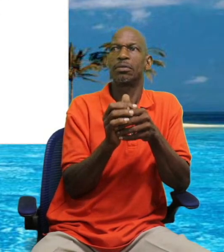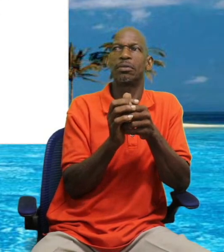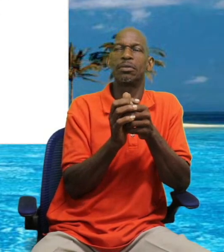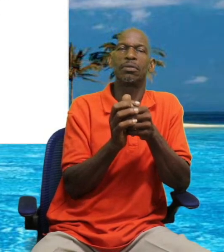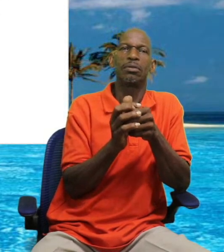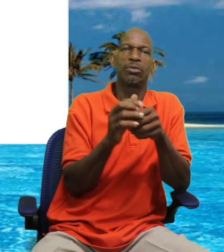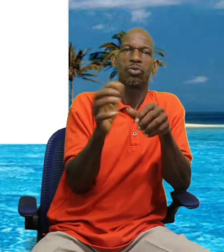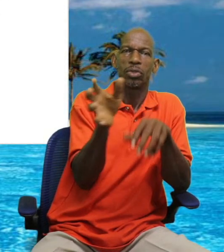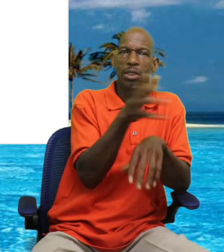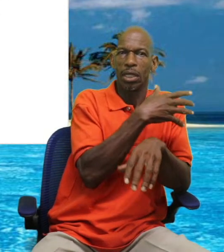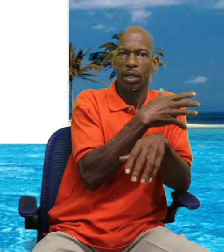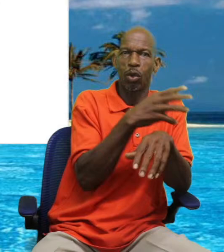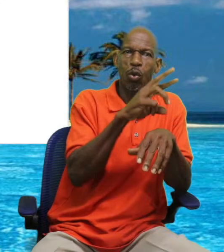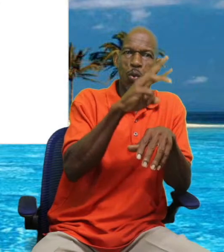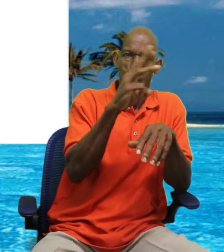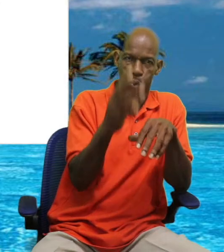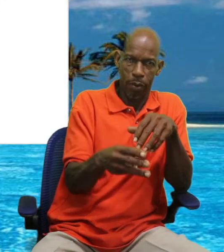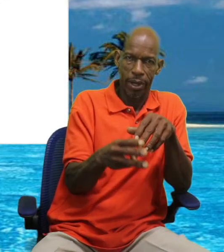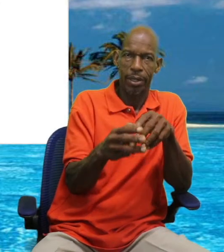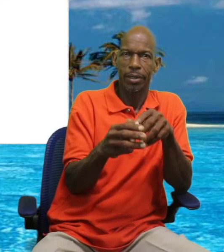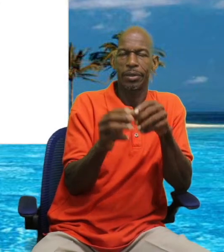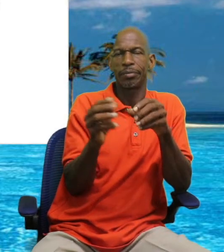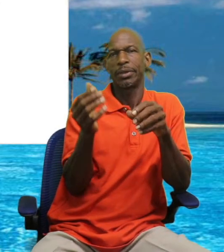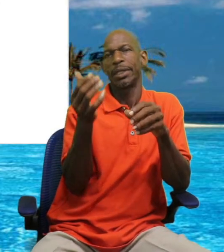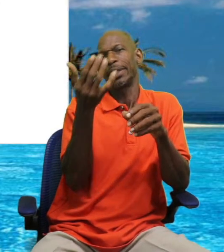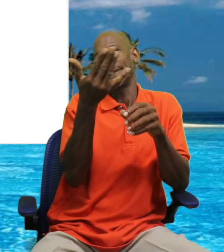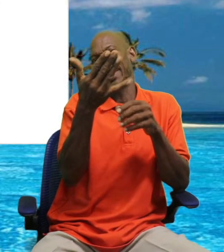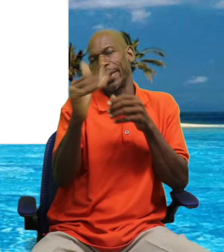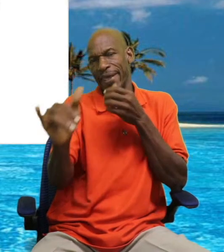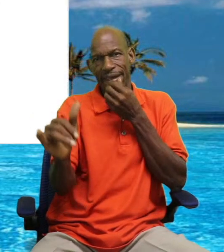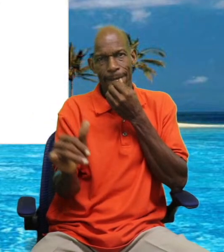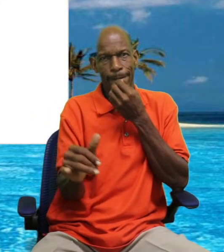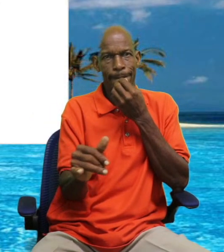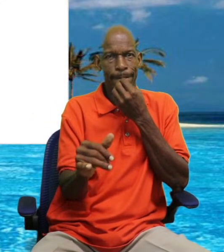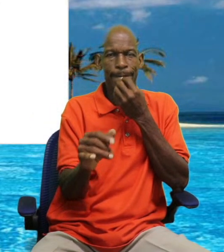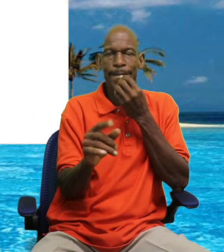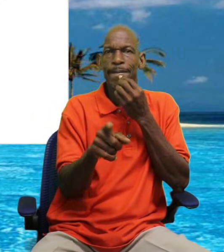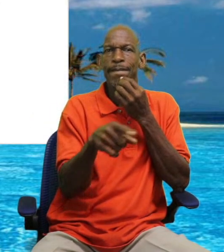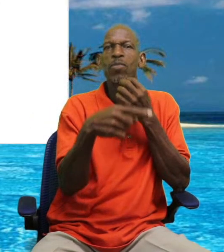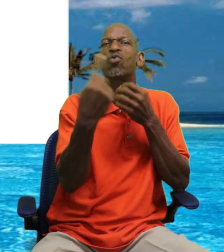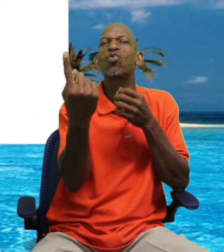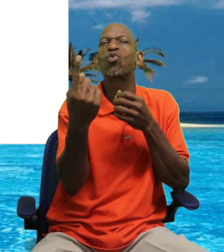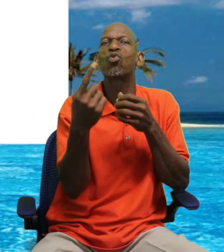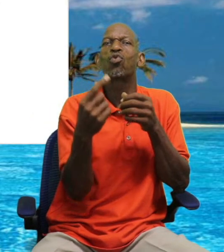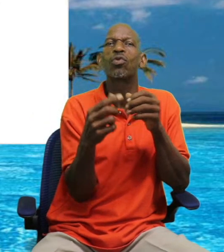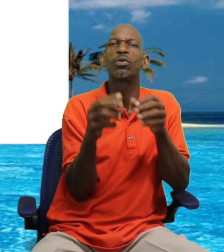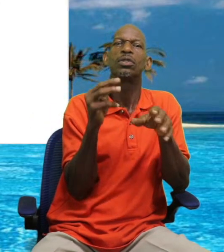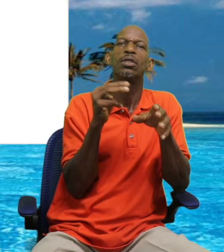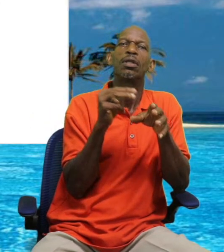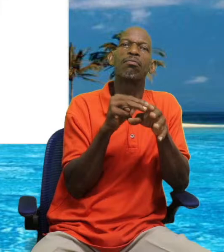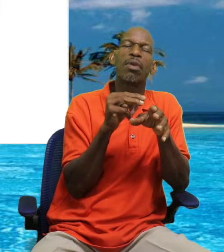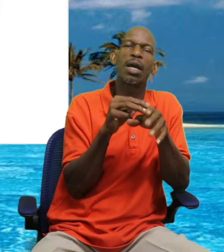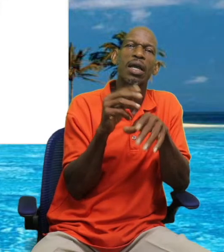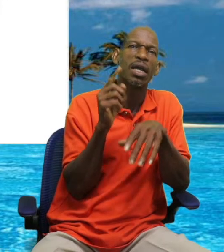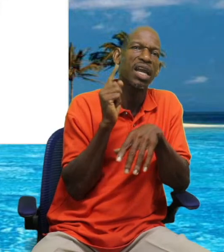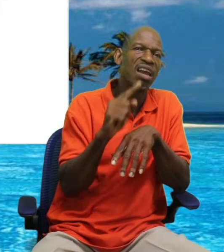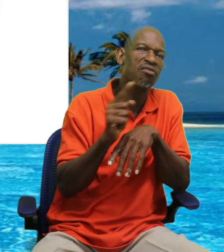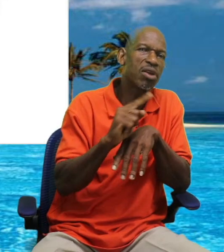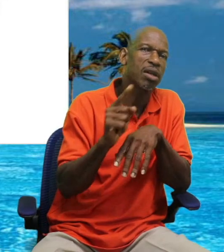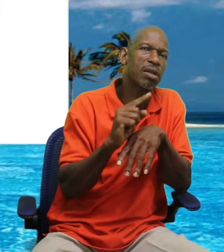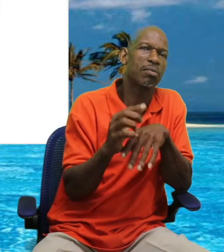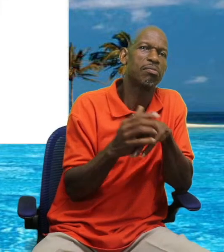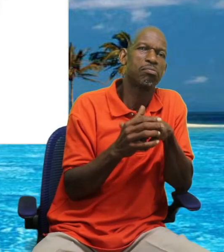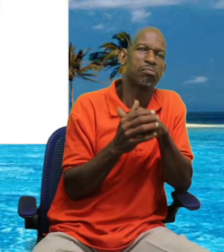woman and I'm putting they. They go to the market every day. So you are doing the other